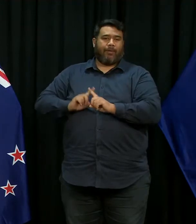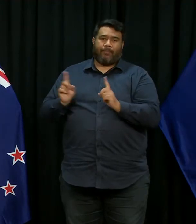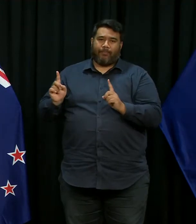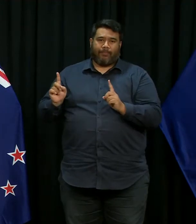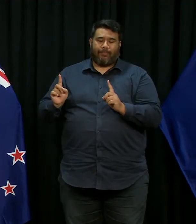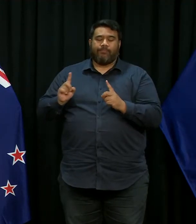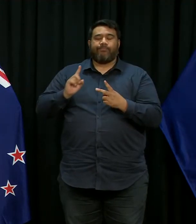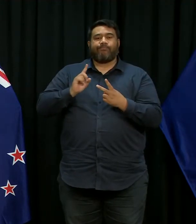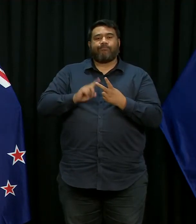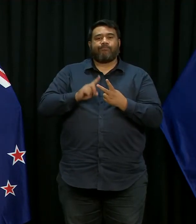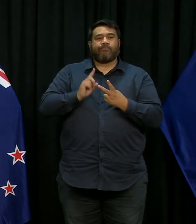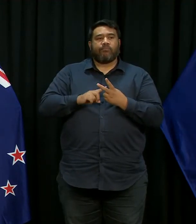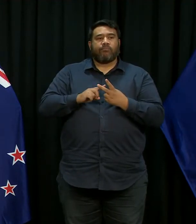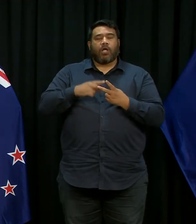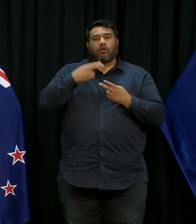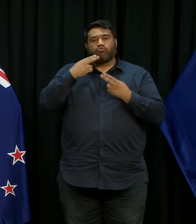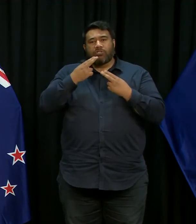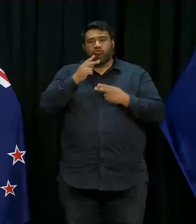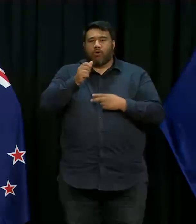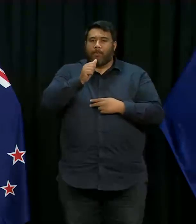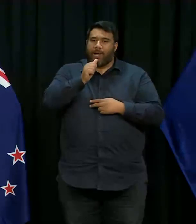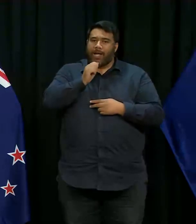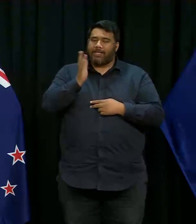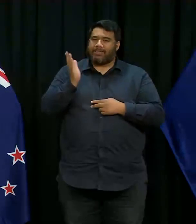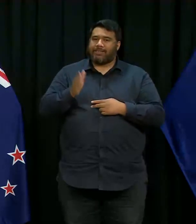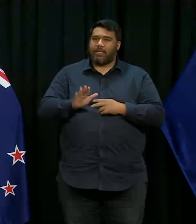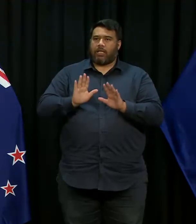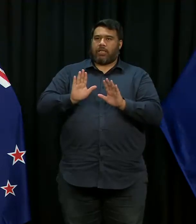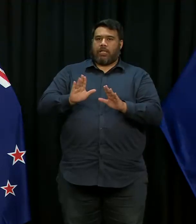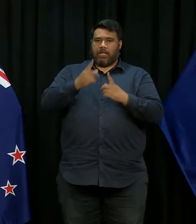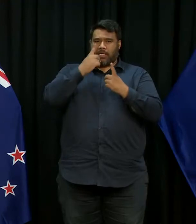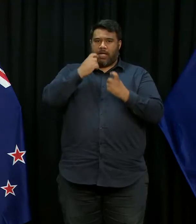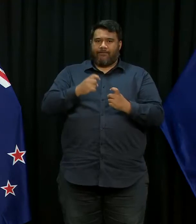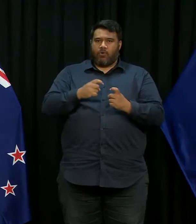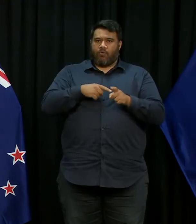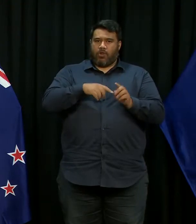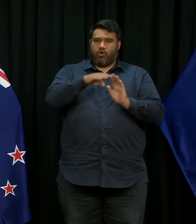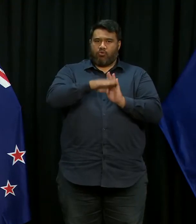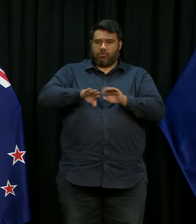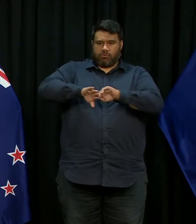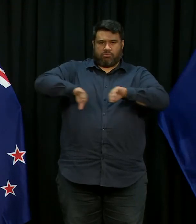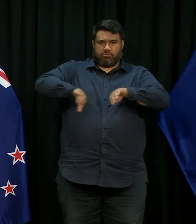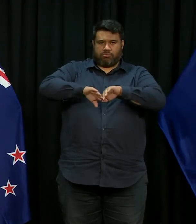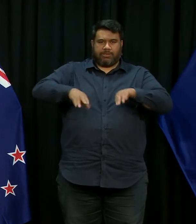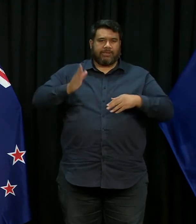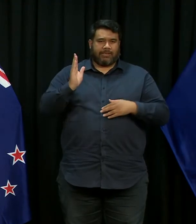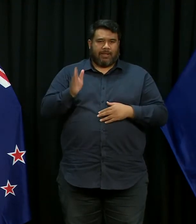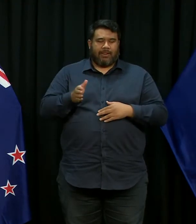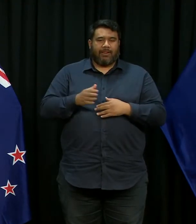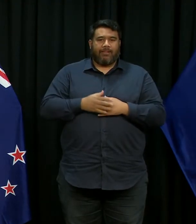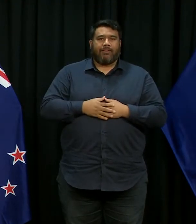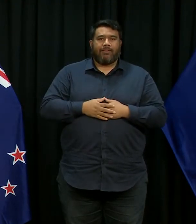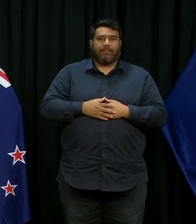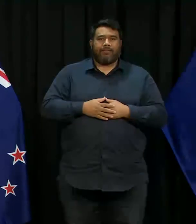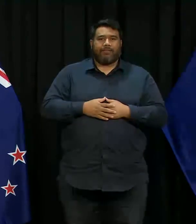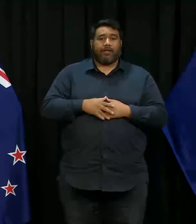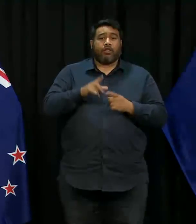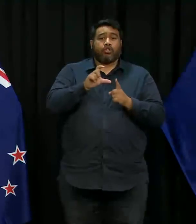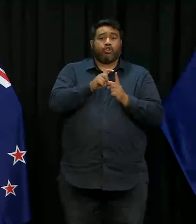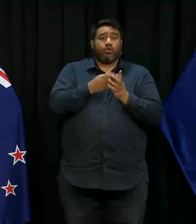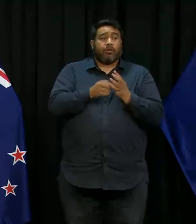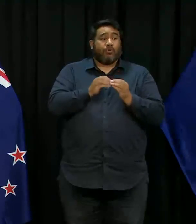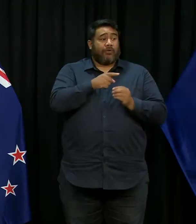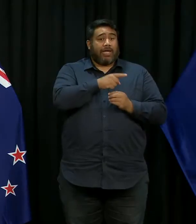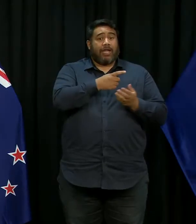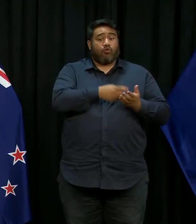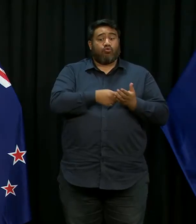asks hospitality to keep precautions in place. And I believe the reason that Dr. Bloomfield was recommended that we do this is